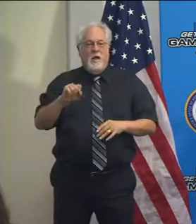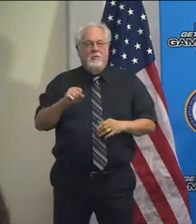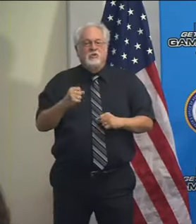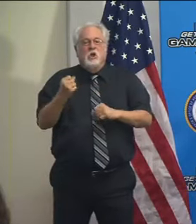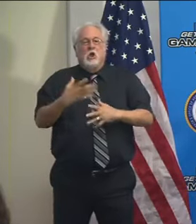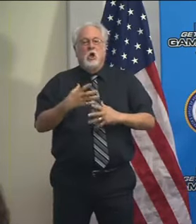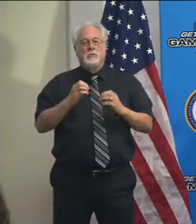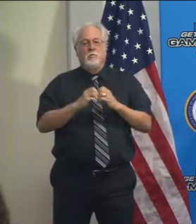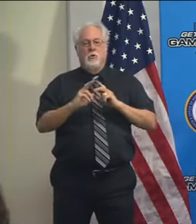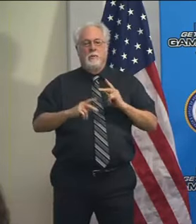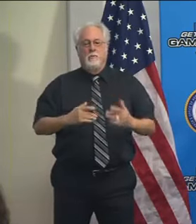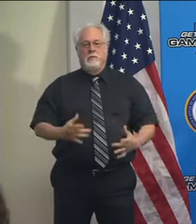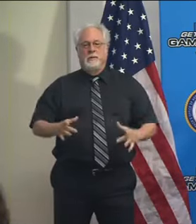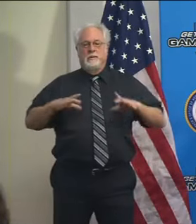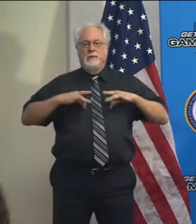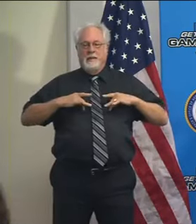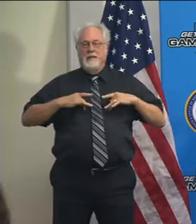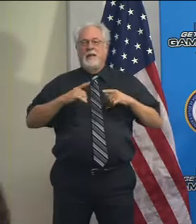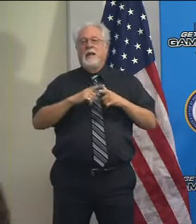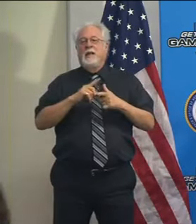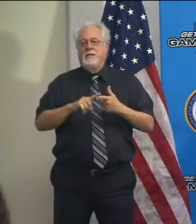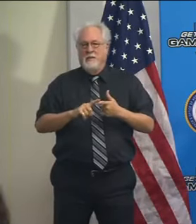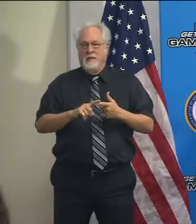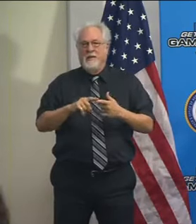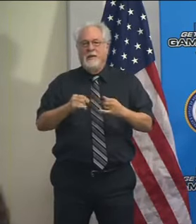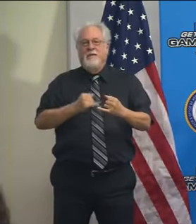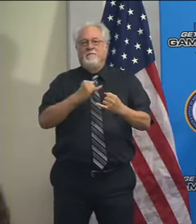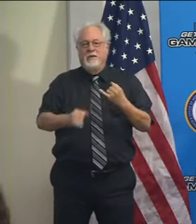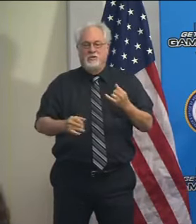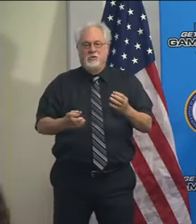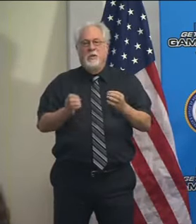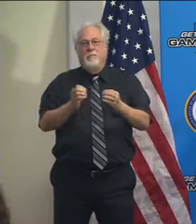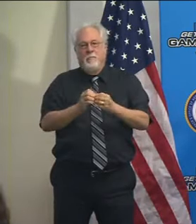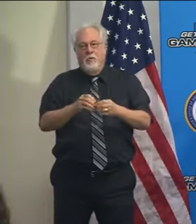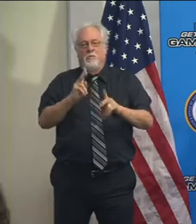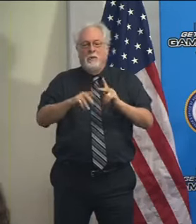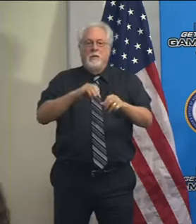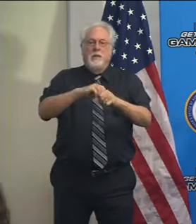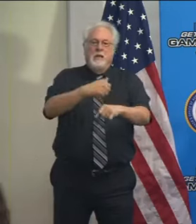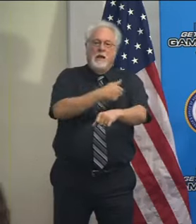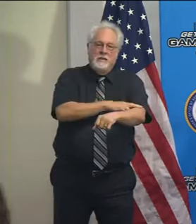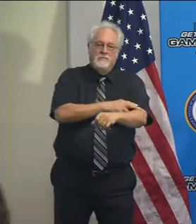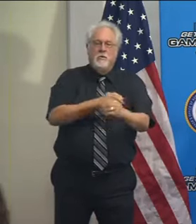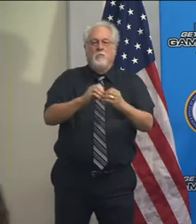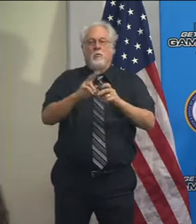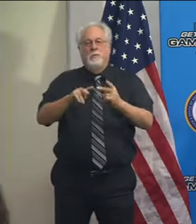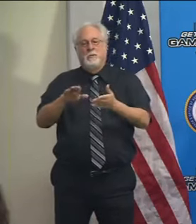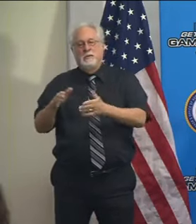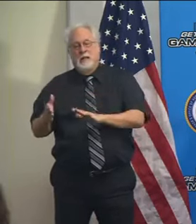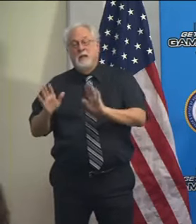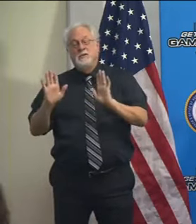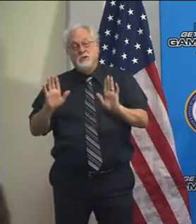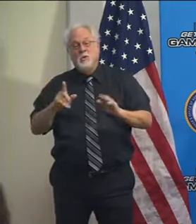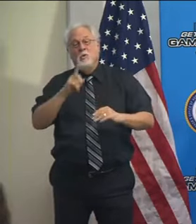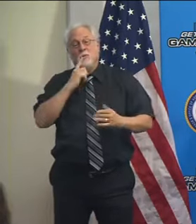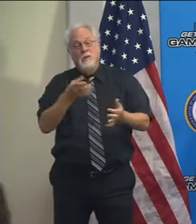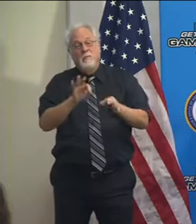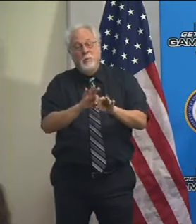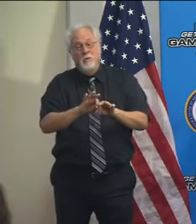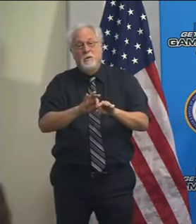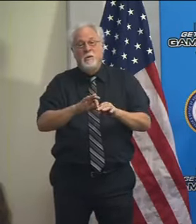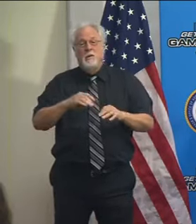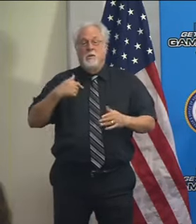to contract it, and eventually cause more hospitalizations and deaths. So it's really important as we